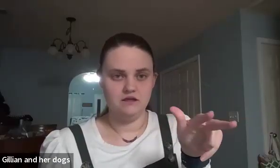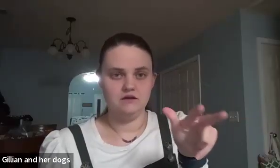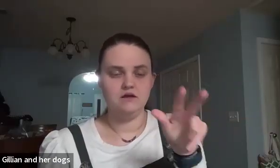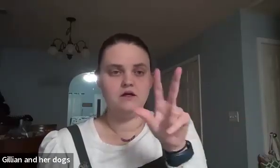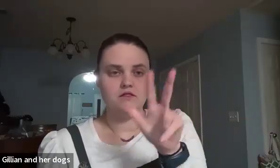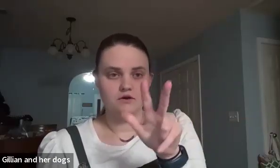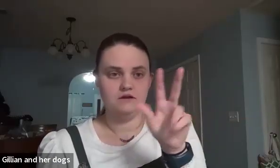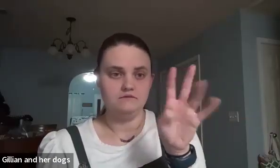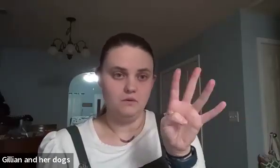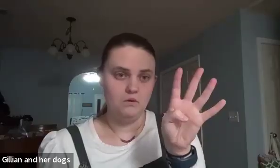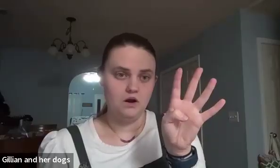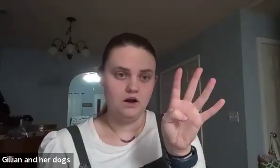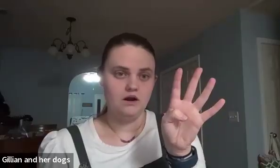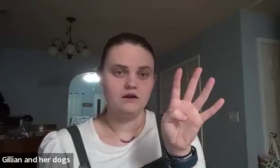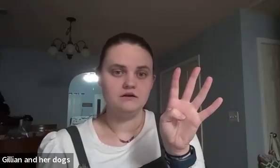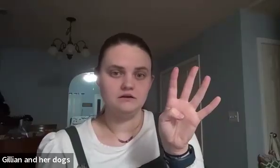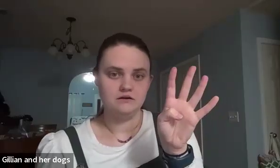33, 34,